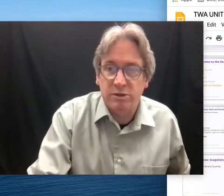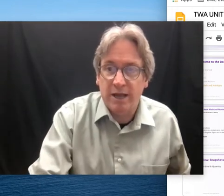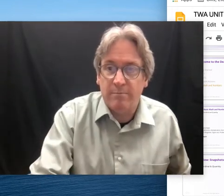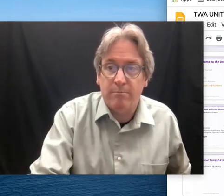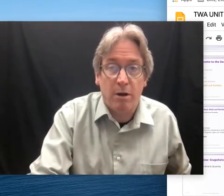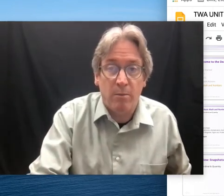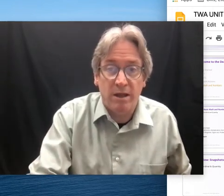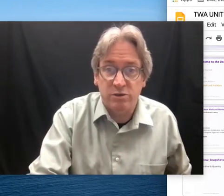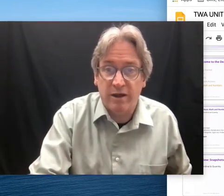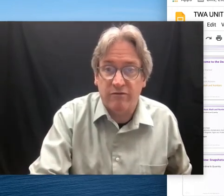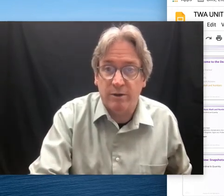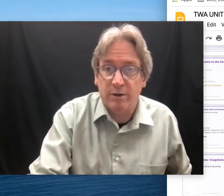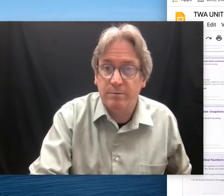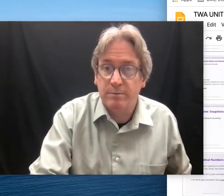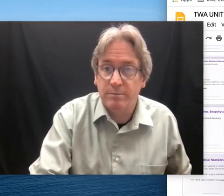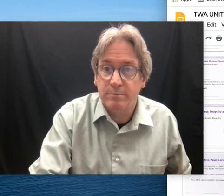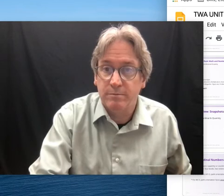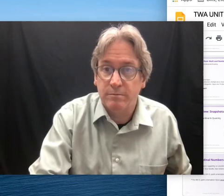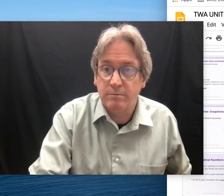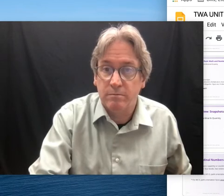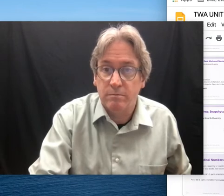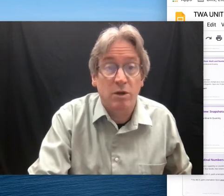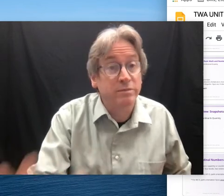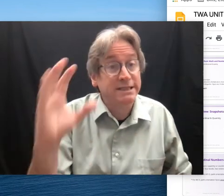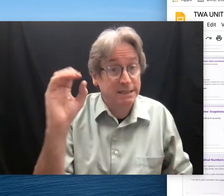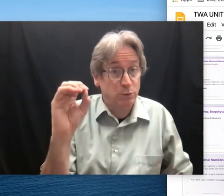Right. So again, palm is away from you.